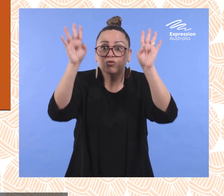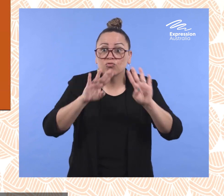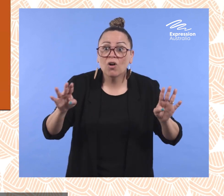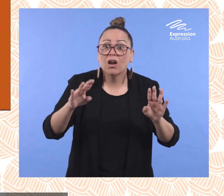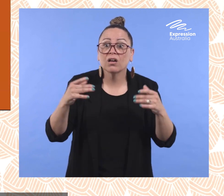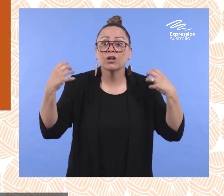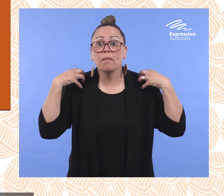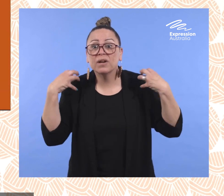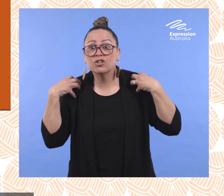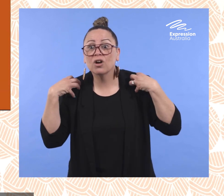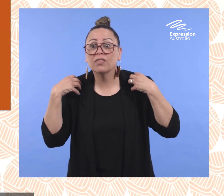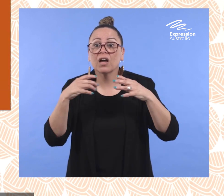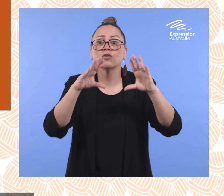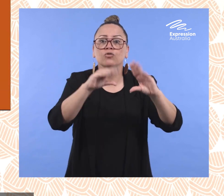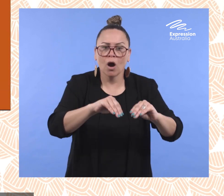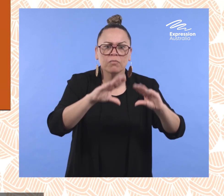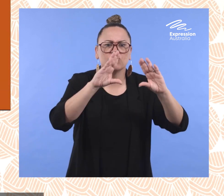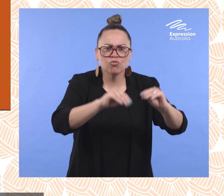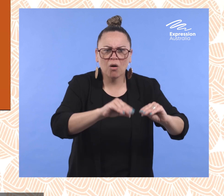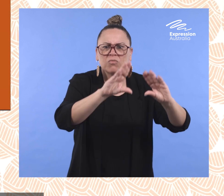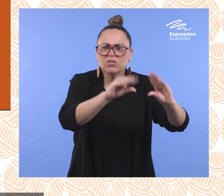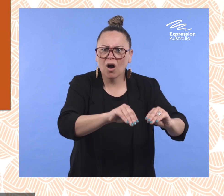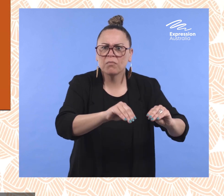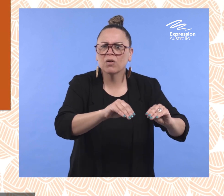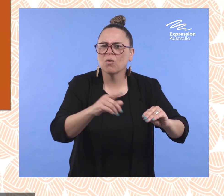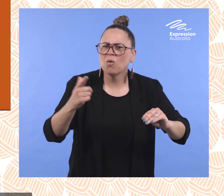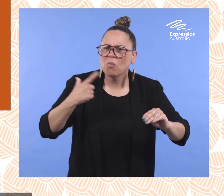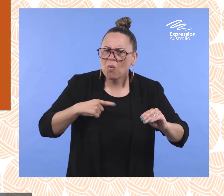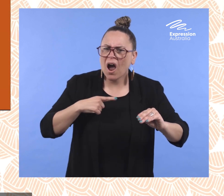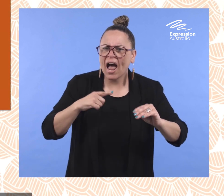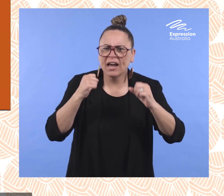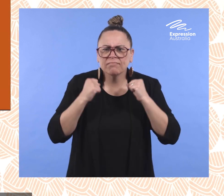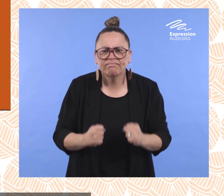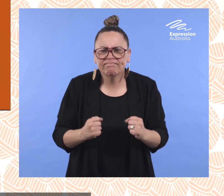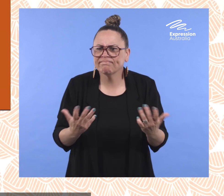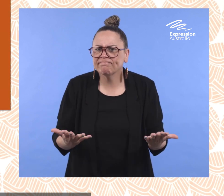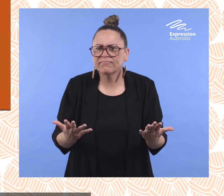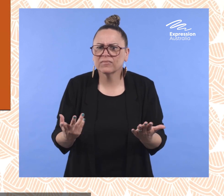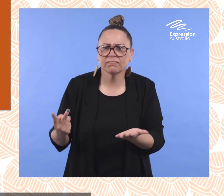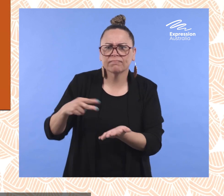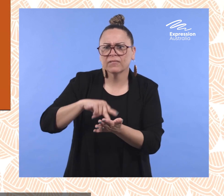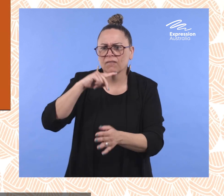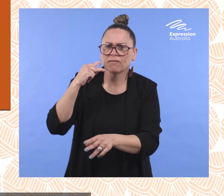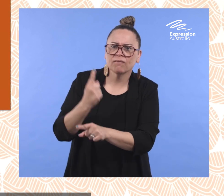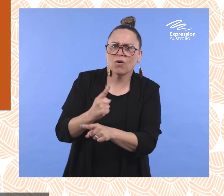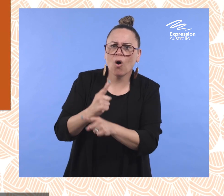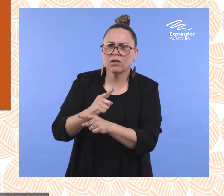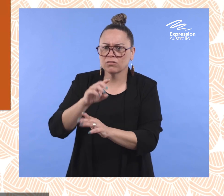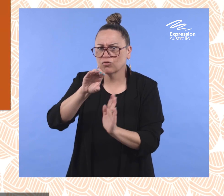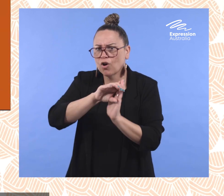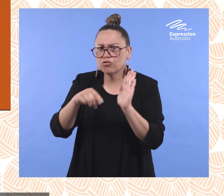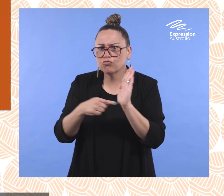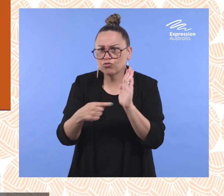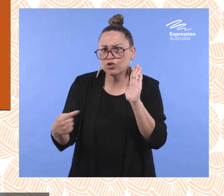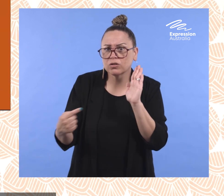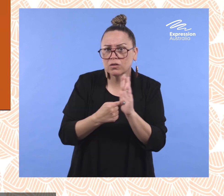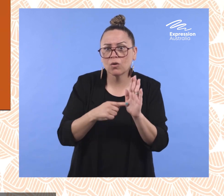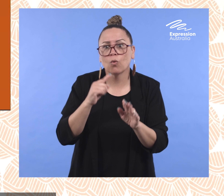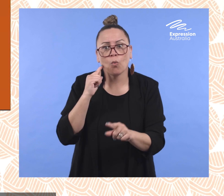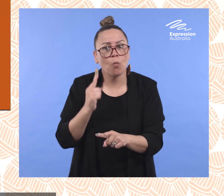Strait Islander Commission until... So why are First Nations peoples so insistent that the voice needs to be enshrined in the